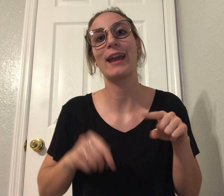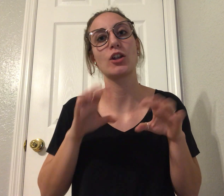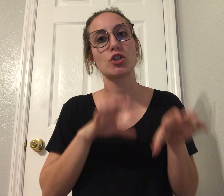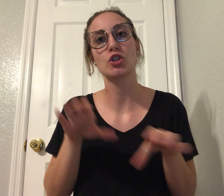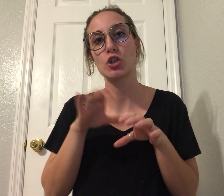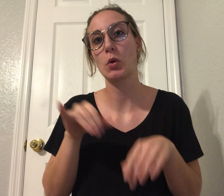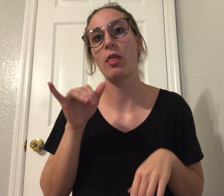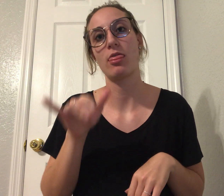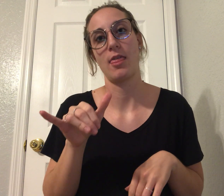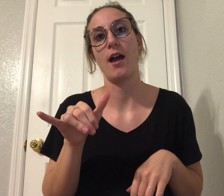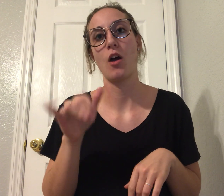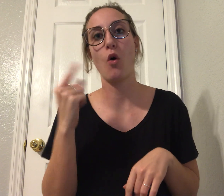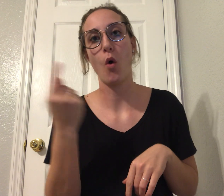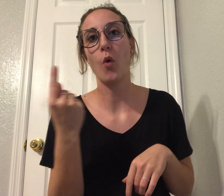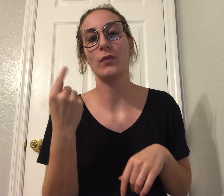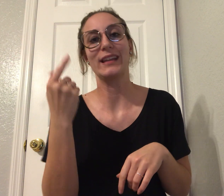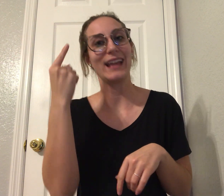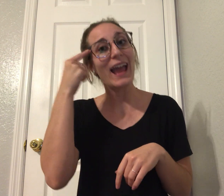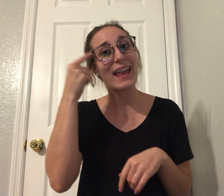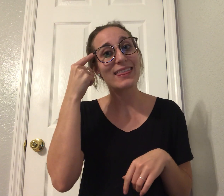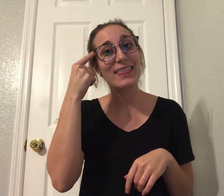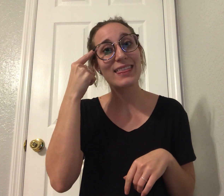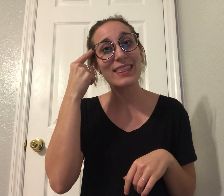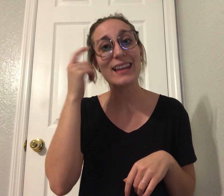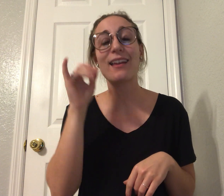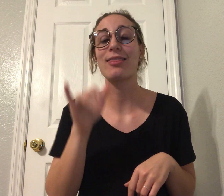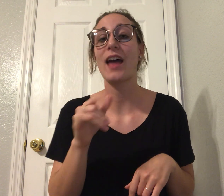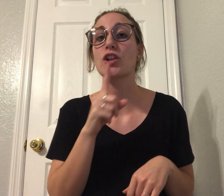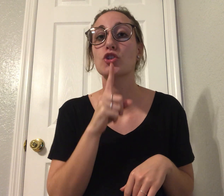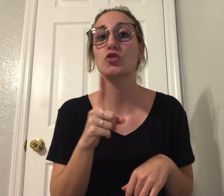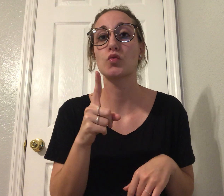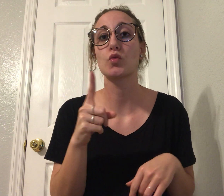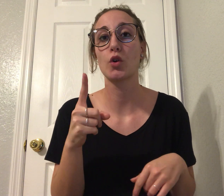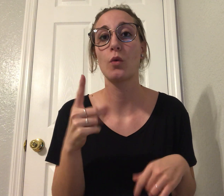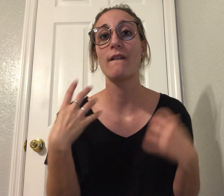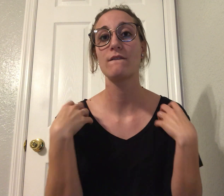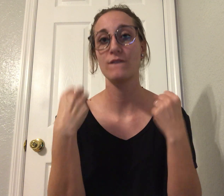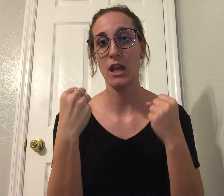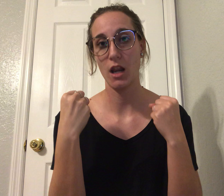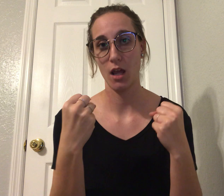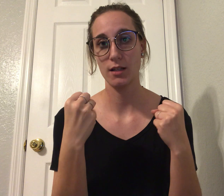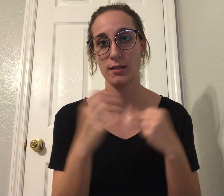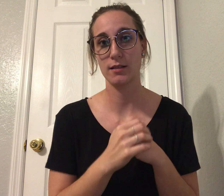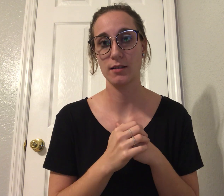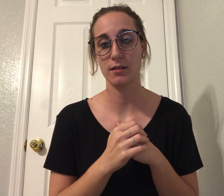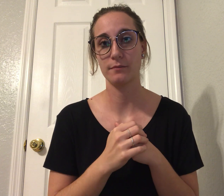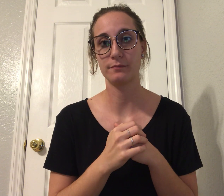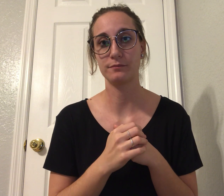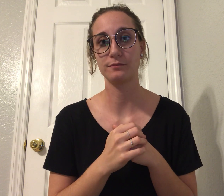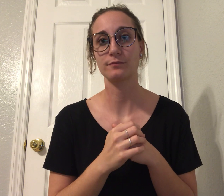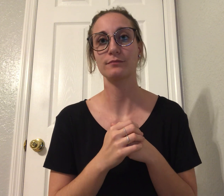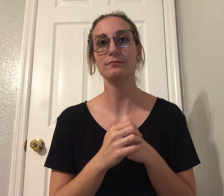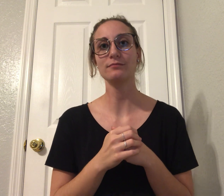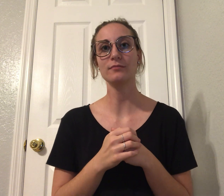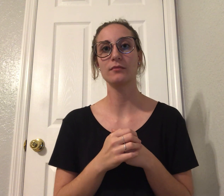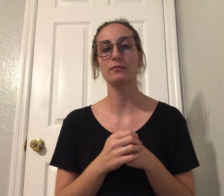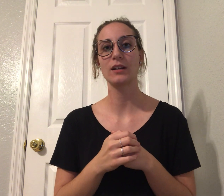wellness. If you just do one type of exercise, no matter how, healthy it is and frequently you do